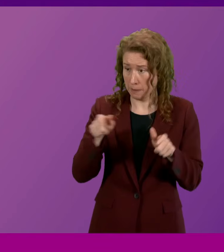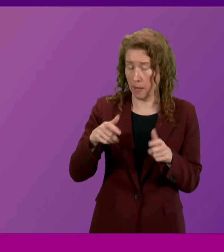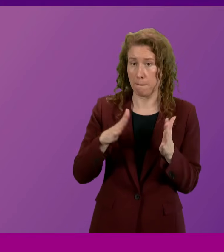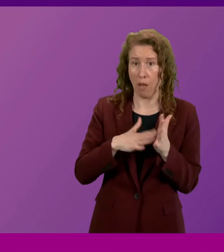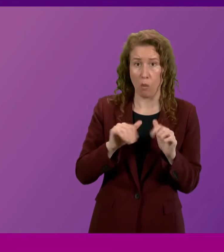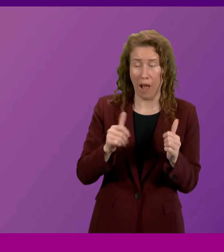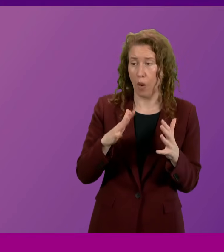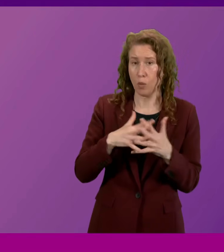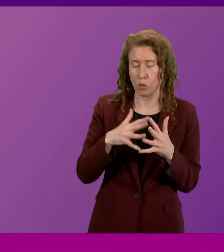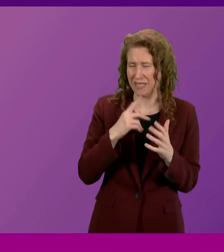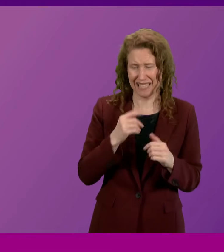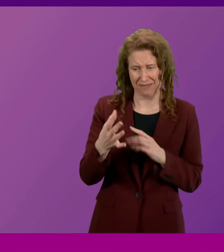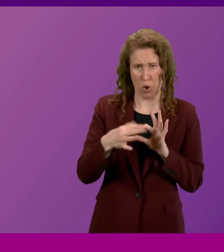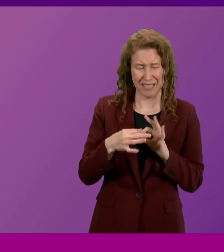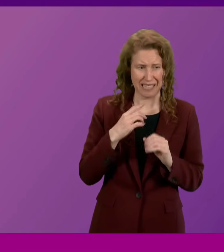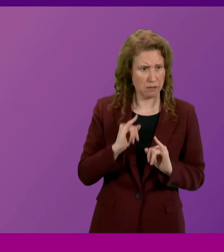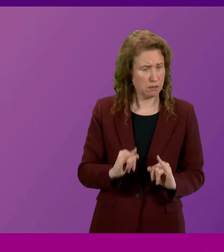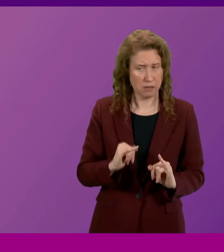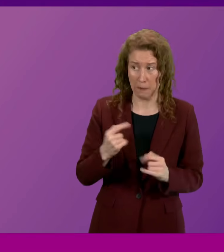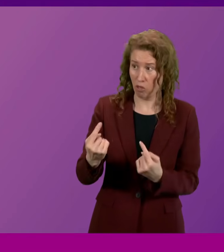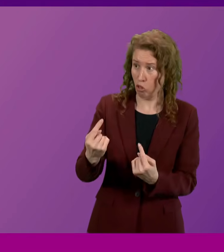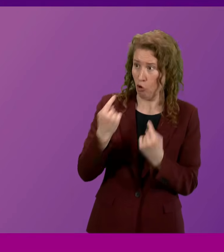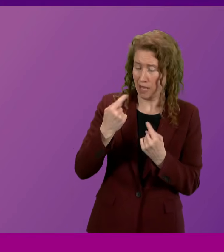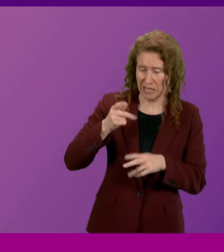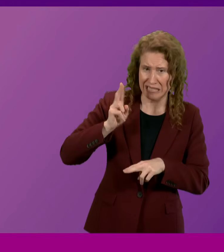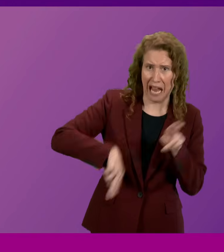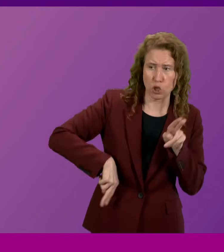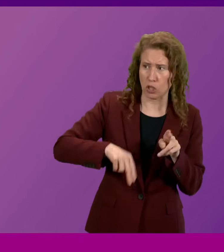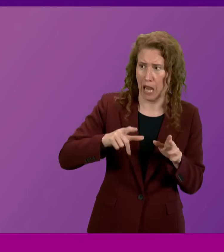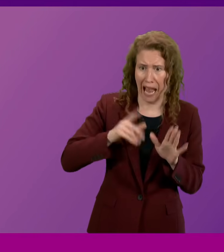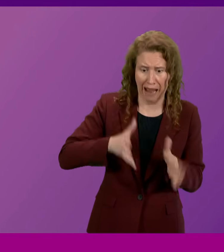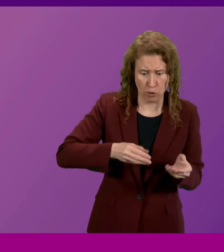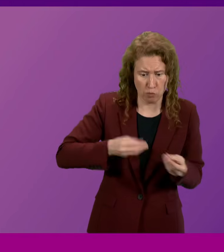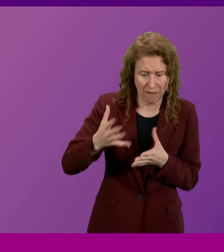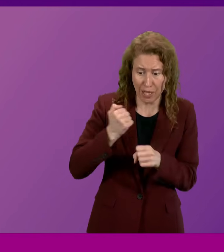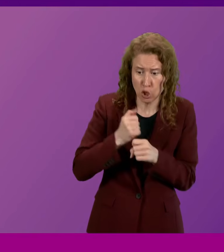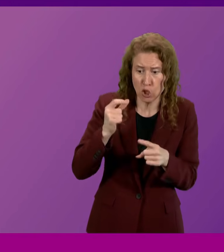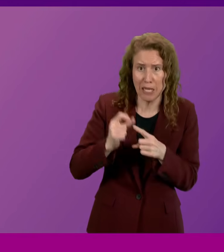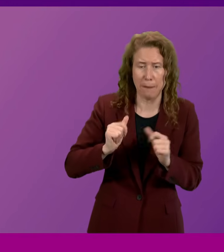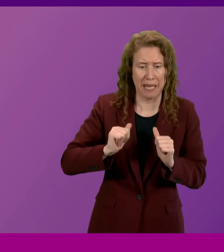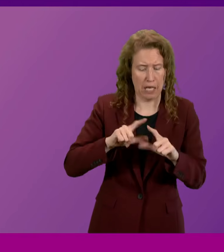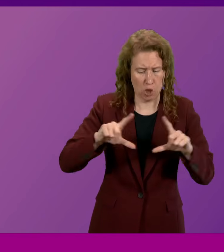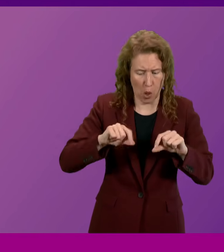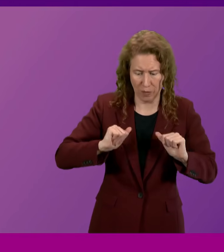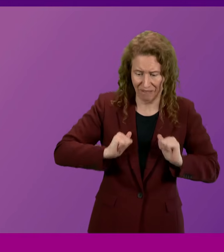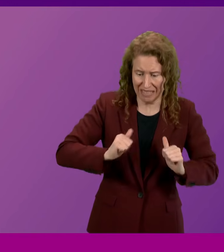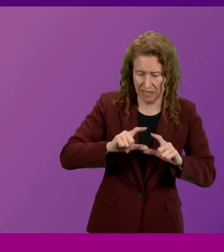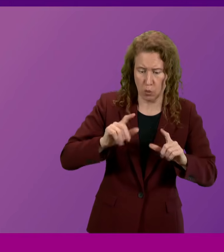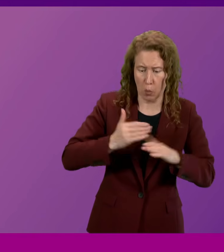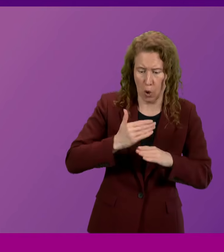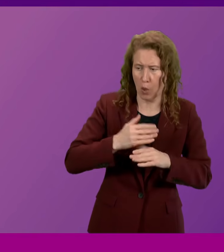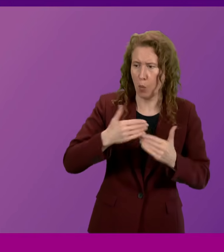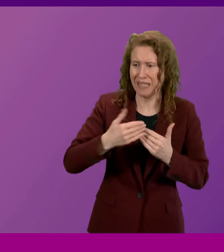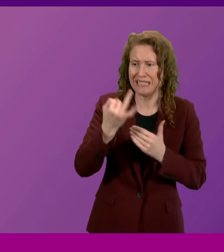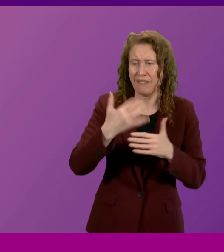have contacted me regarding being threatened with sanctions if they do not provide a GP fit note within 7 days,